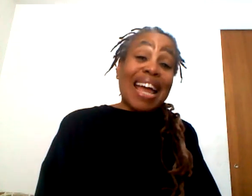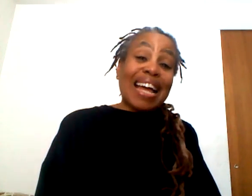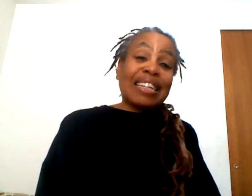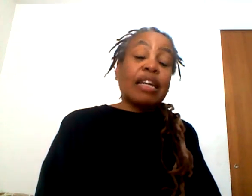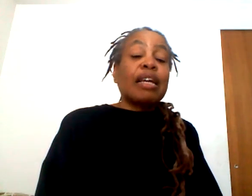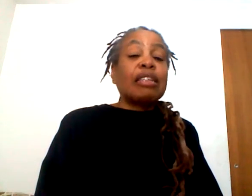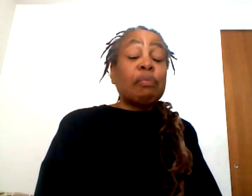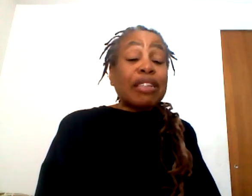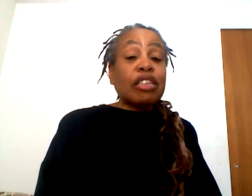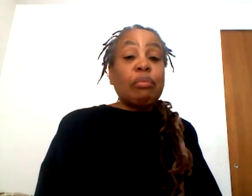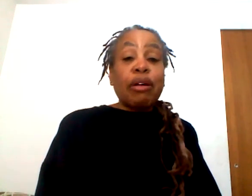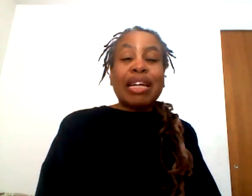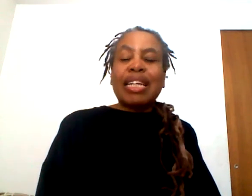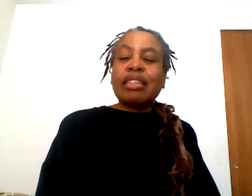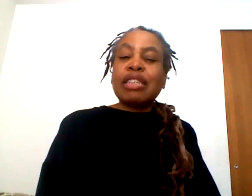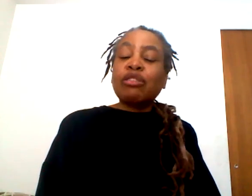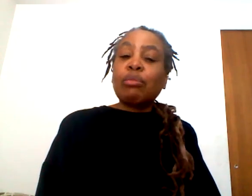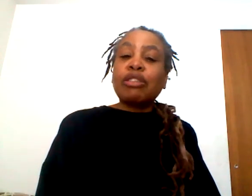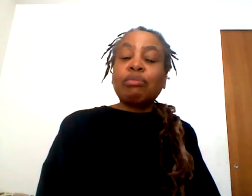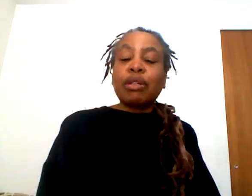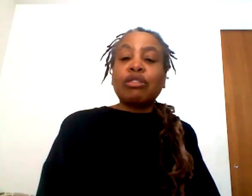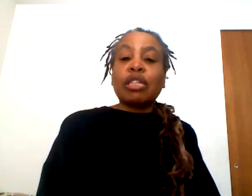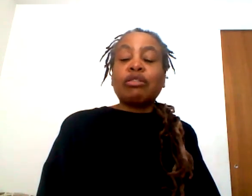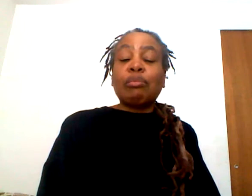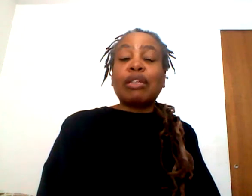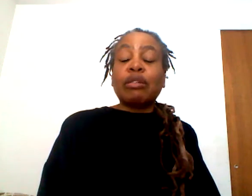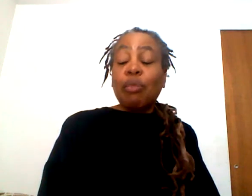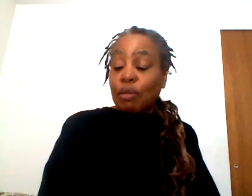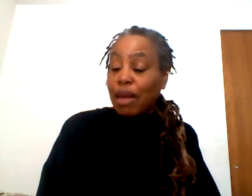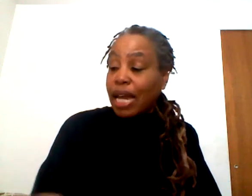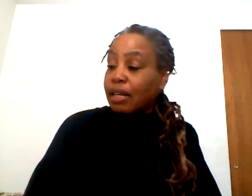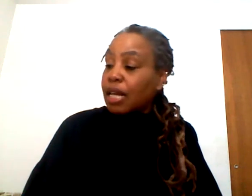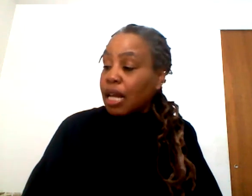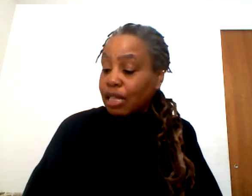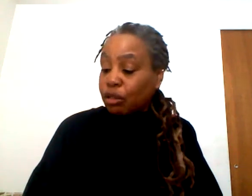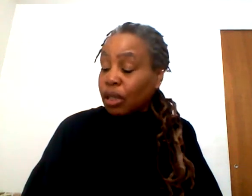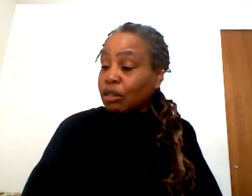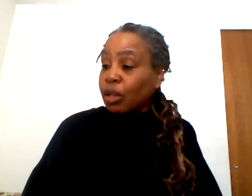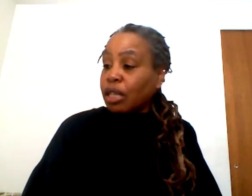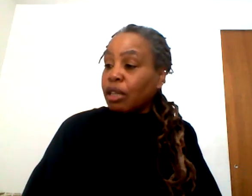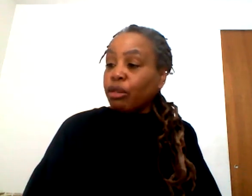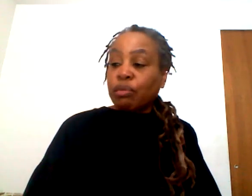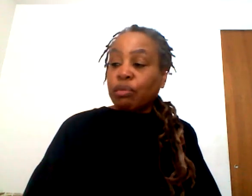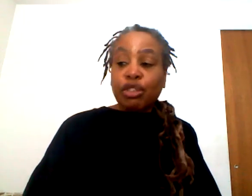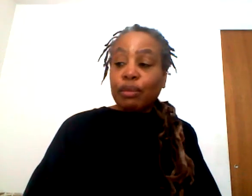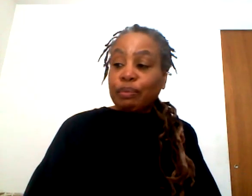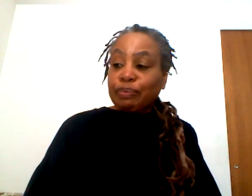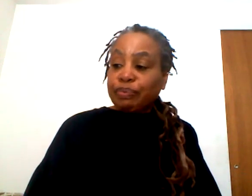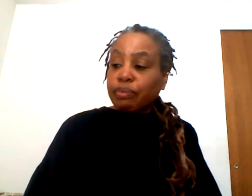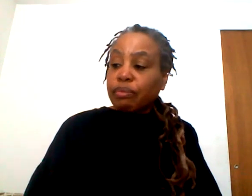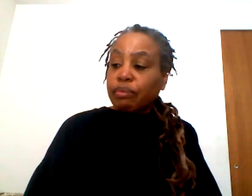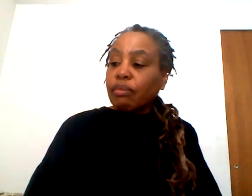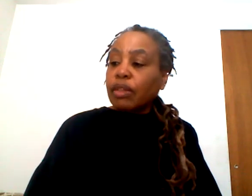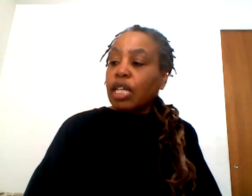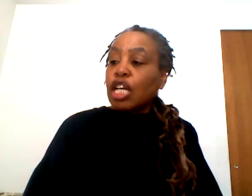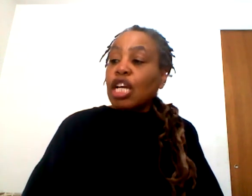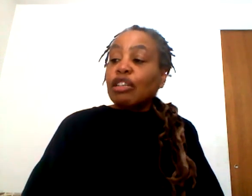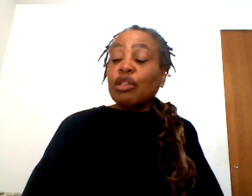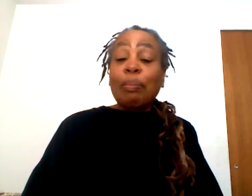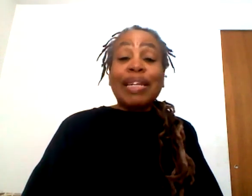mad, especially in American English, not so much in British English, to make someone mad. Let's look at another expression. To